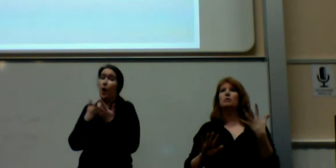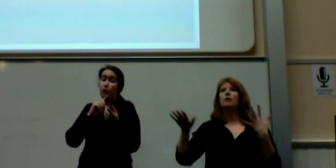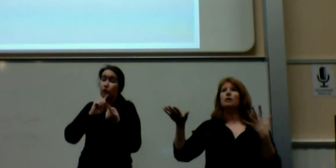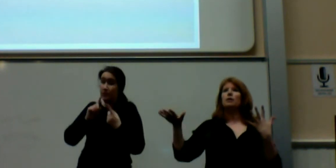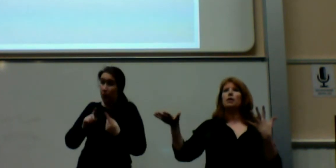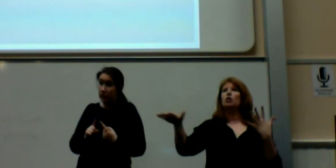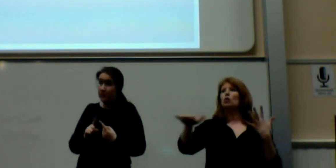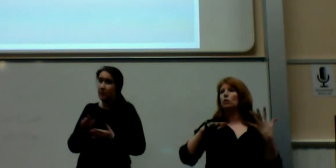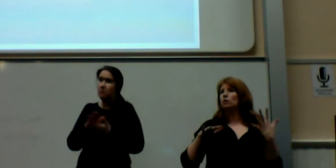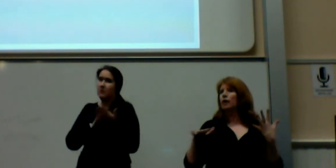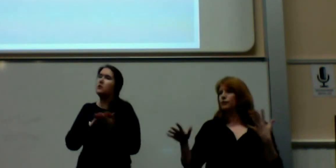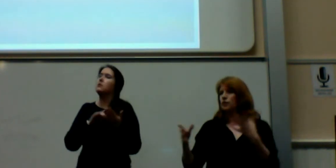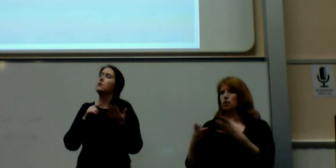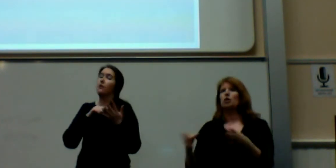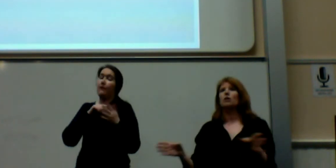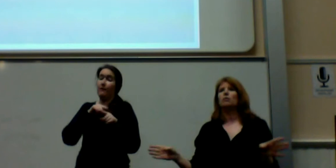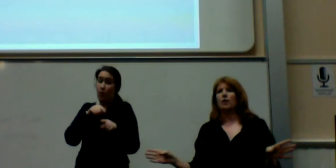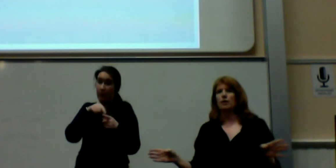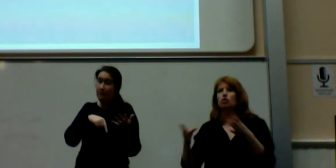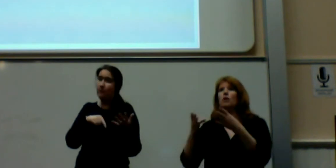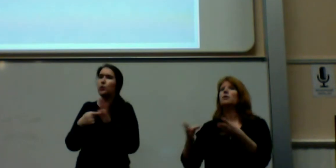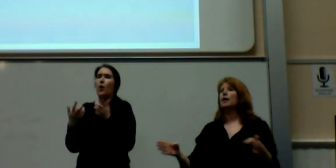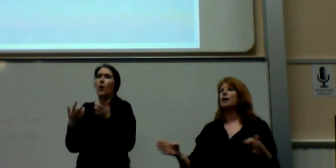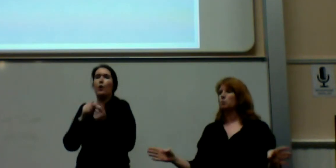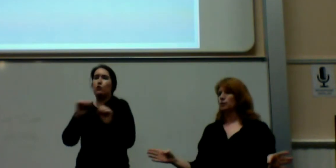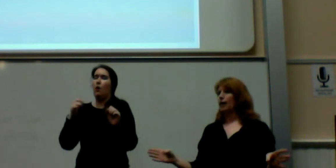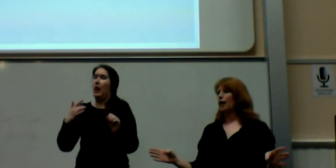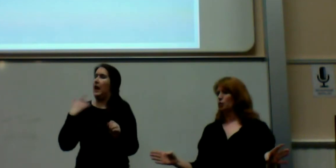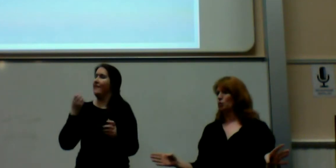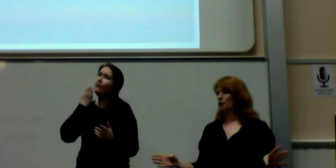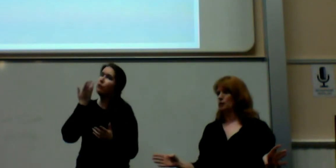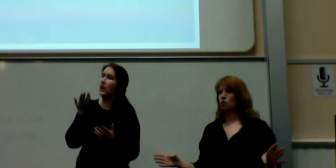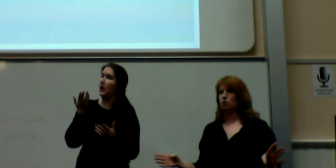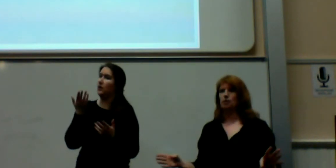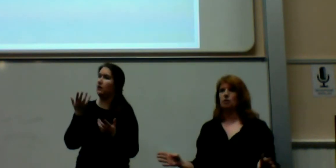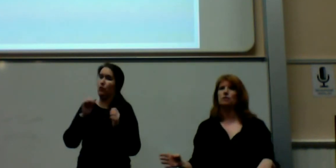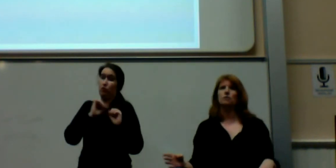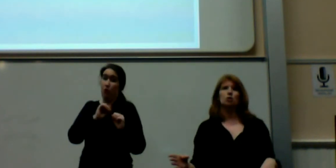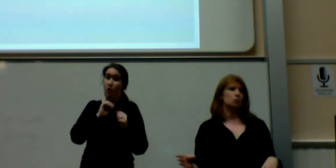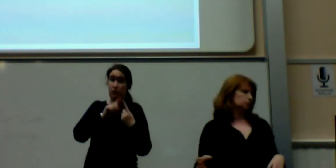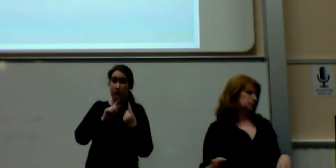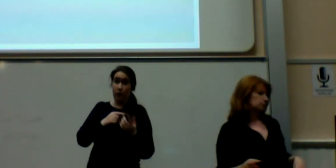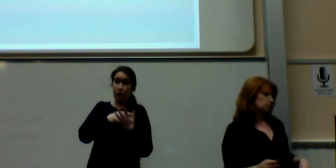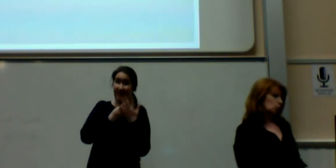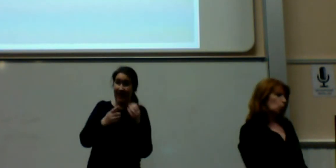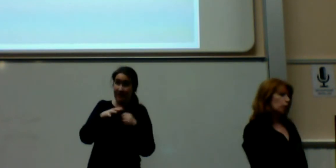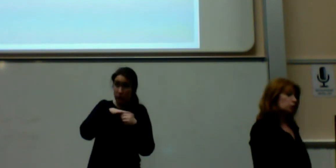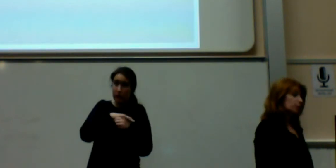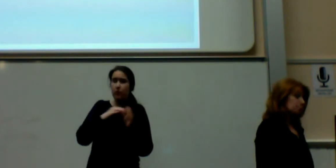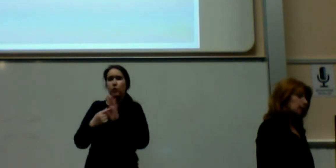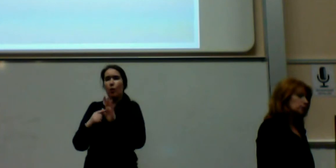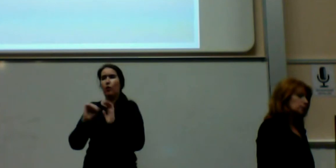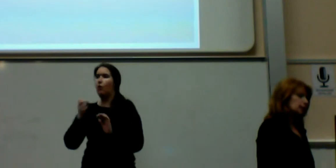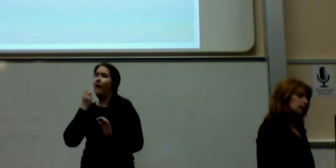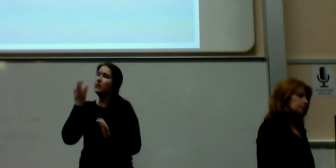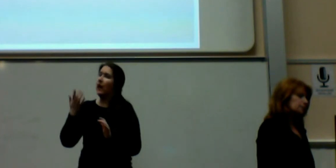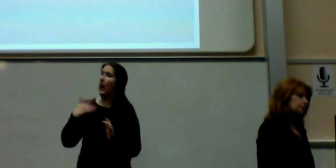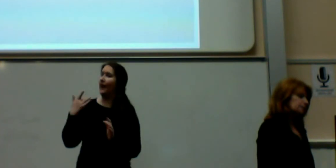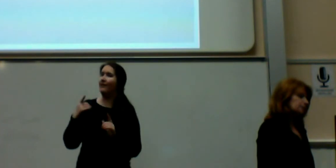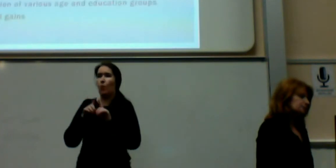decisions in your life in general, that is generalizable to how you make decisions as an individual, what you're compelled